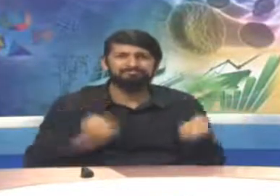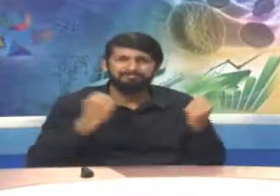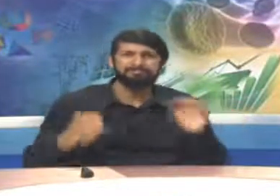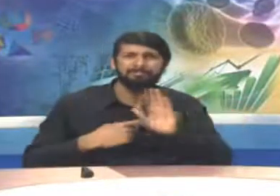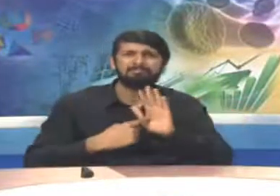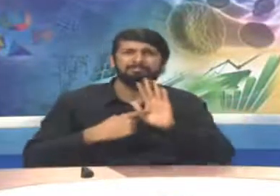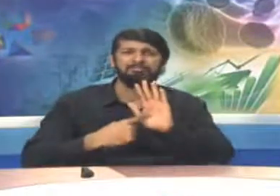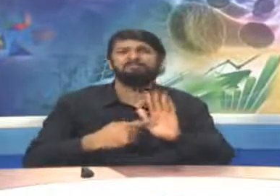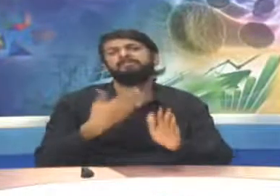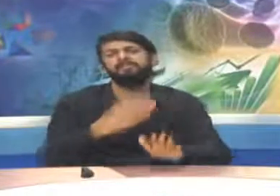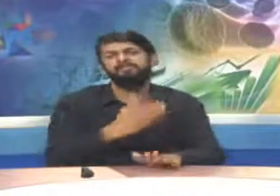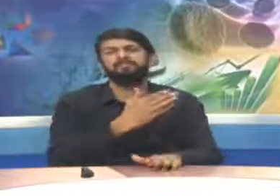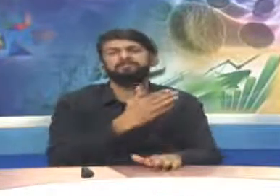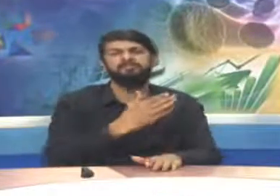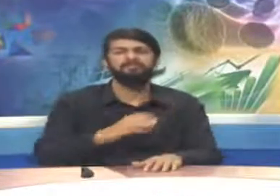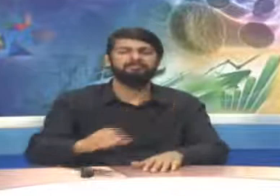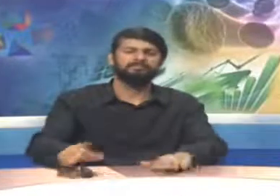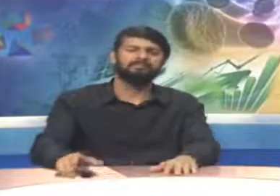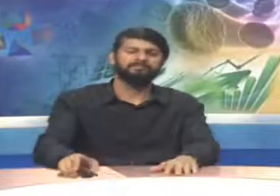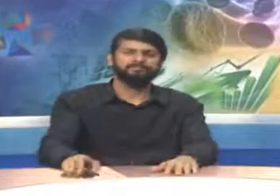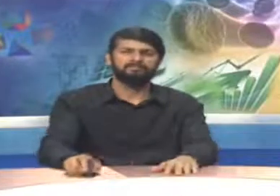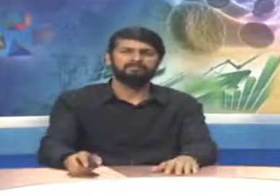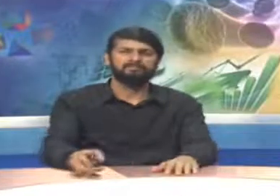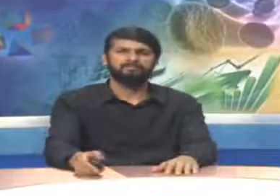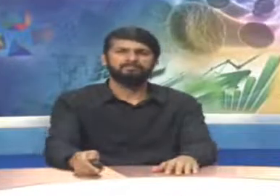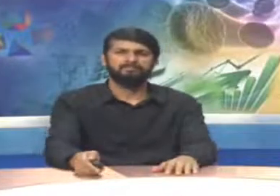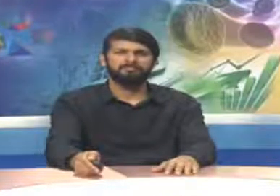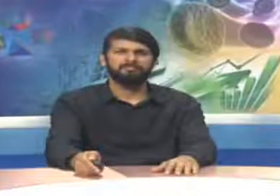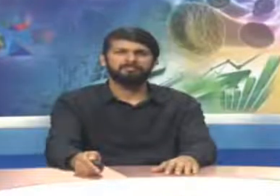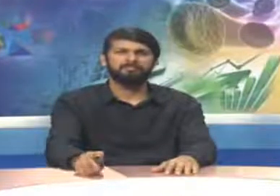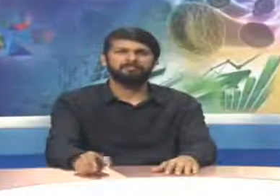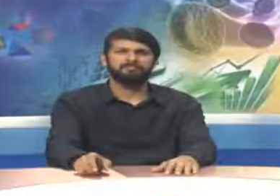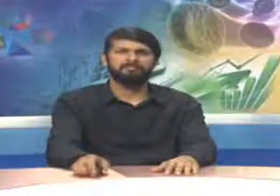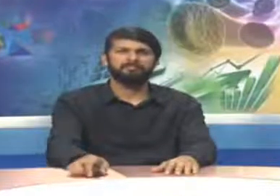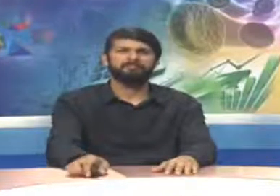style of managing through the centralism forces.